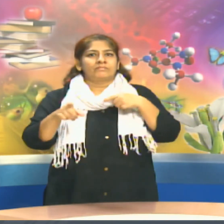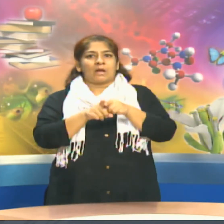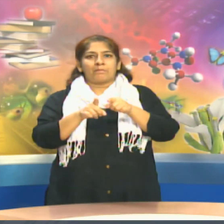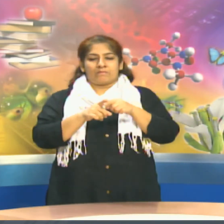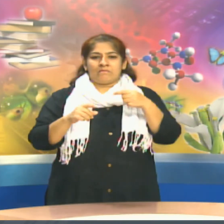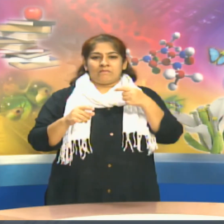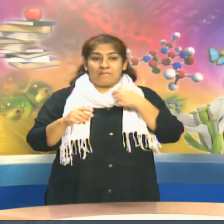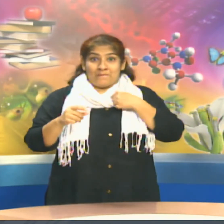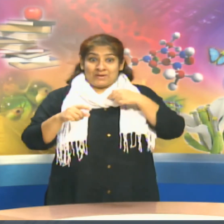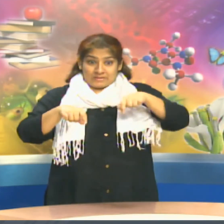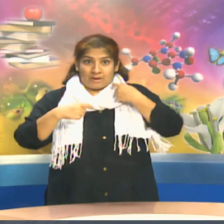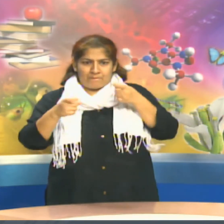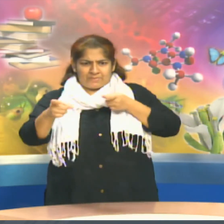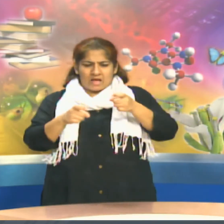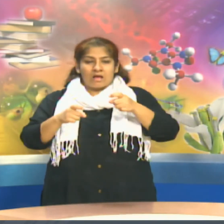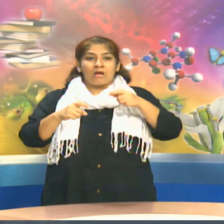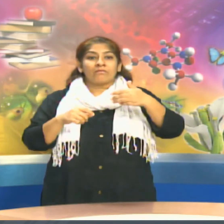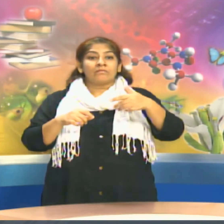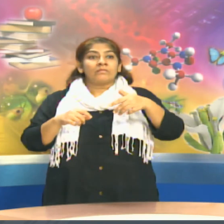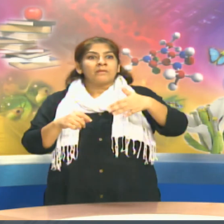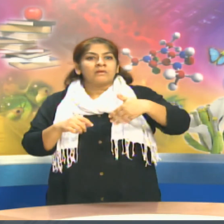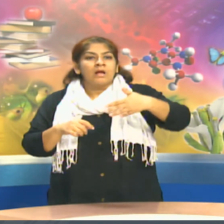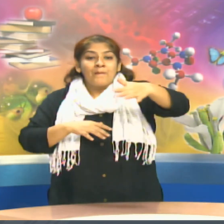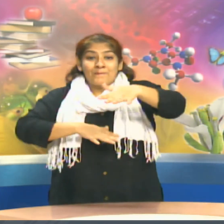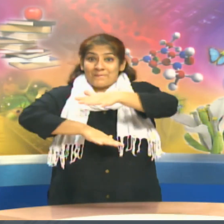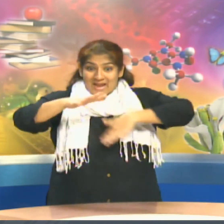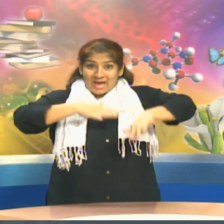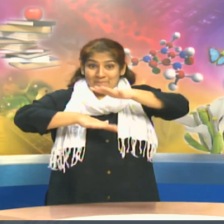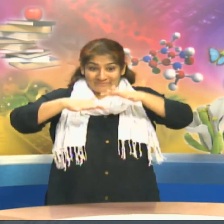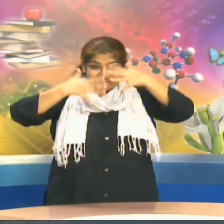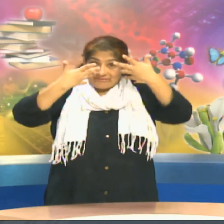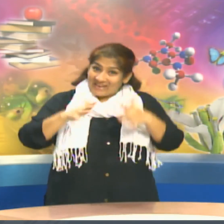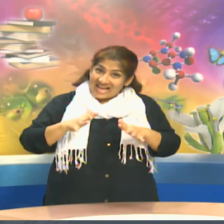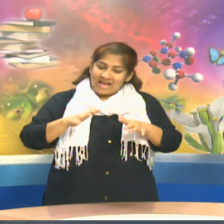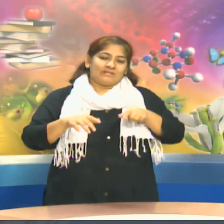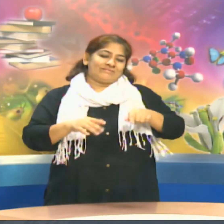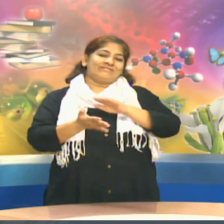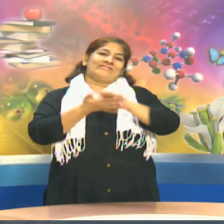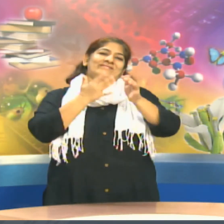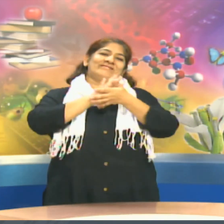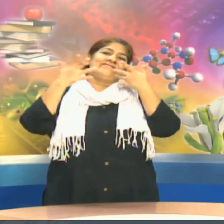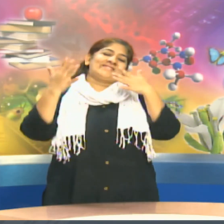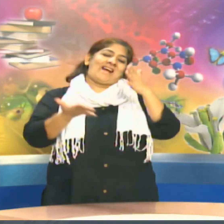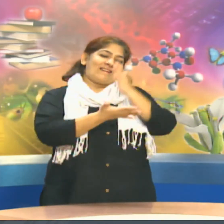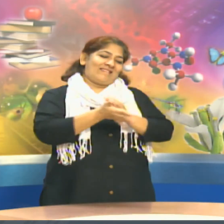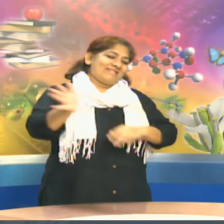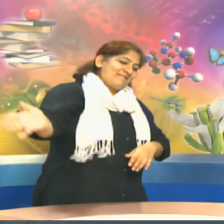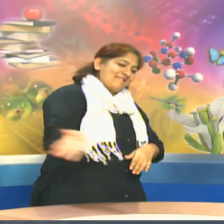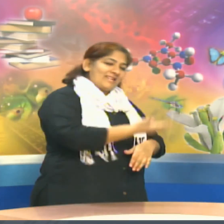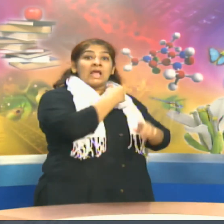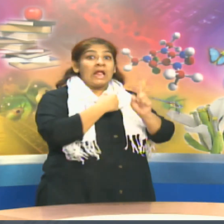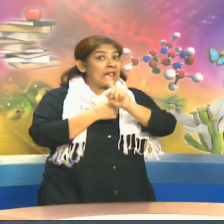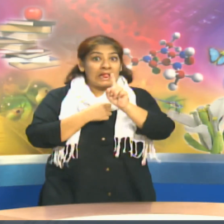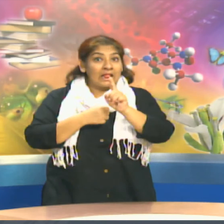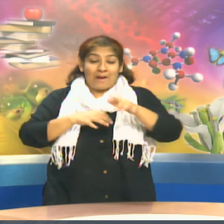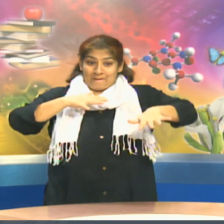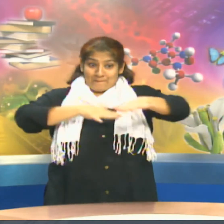and working in a good way is our responsibility. We ourselves have to manage and do planning so that we can complete our